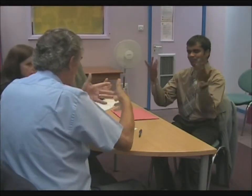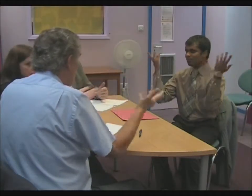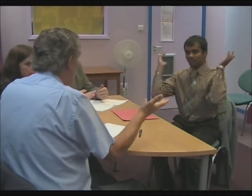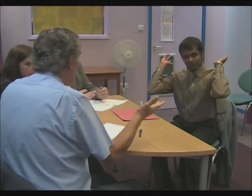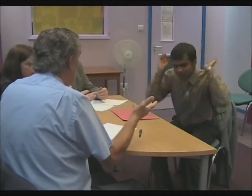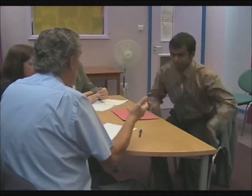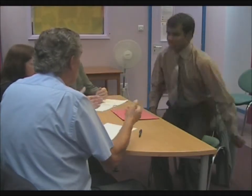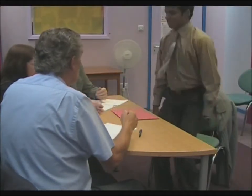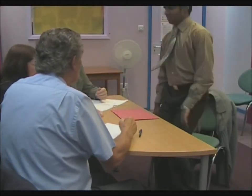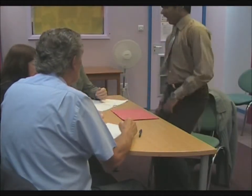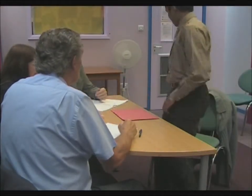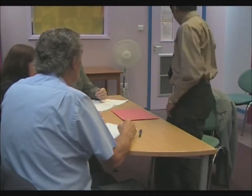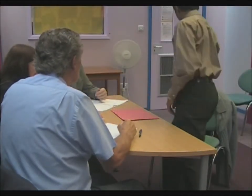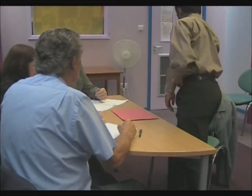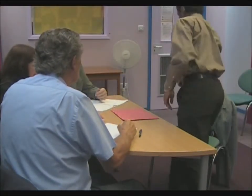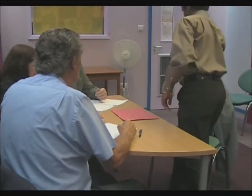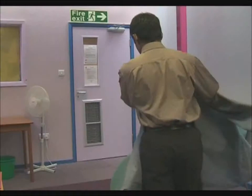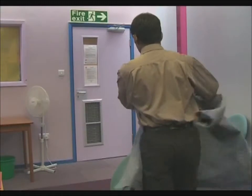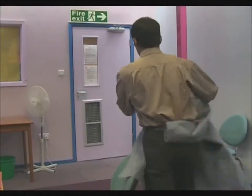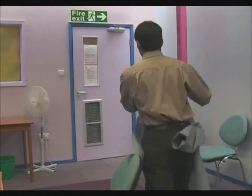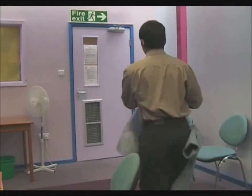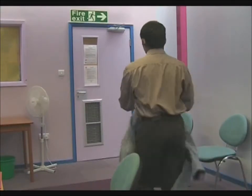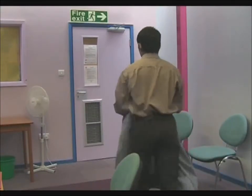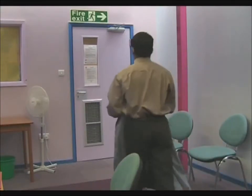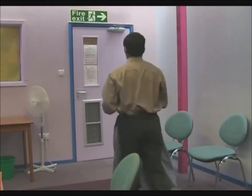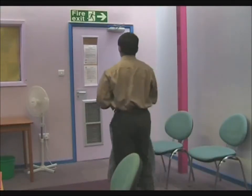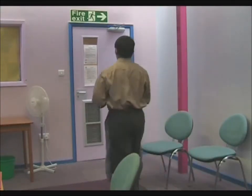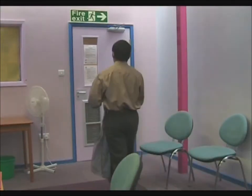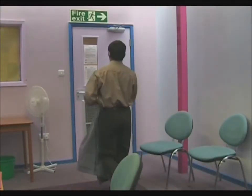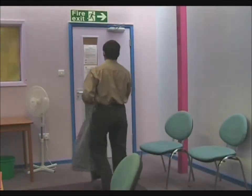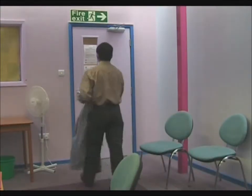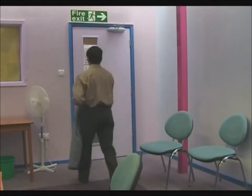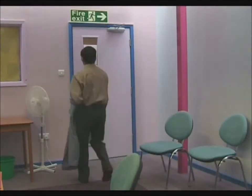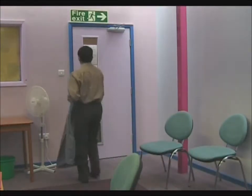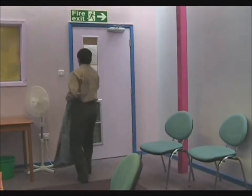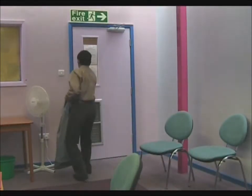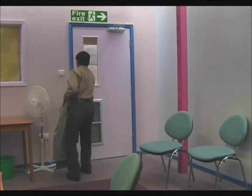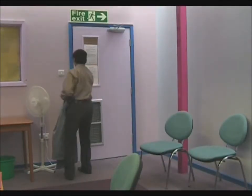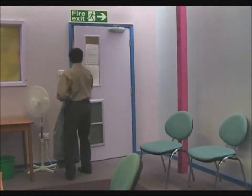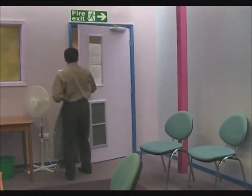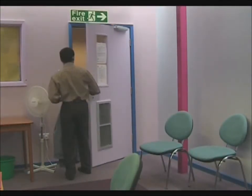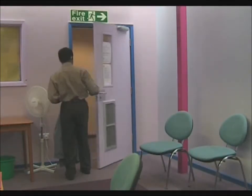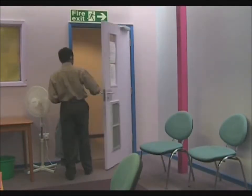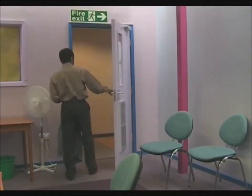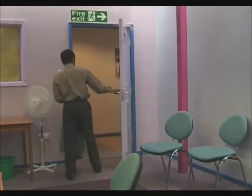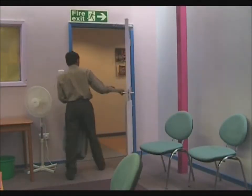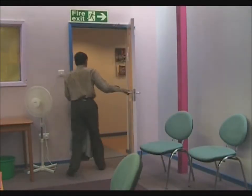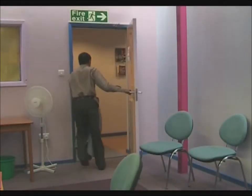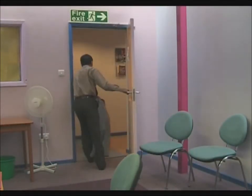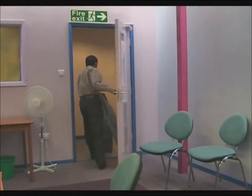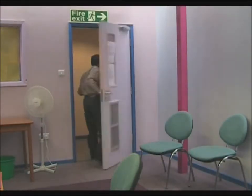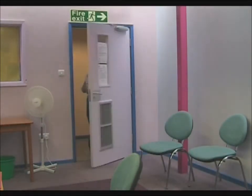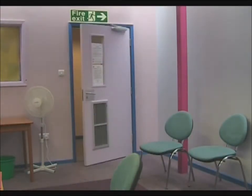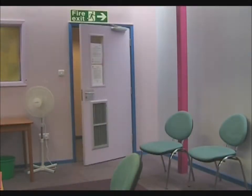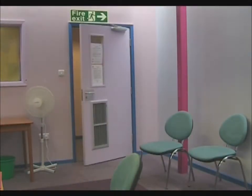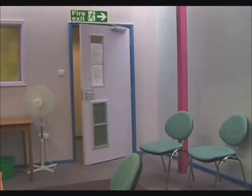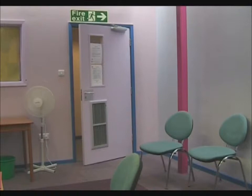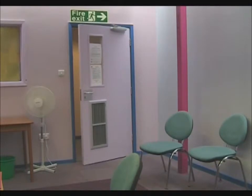Can't you sign? Esmail gives up in disgust and goes out of the room, trying to slam the door behind